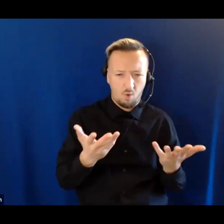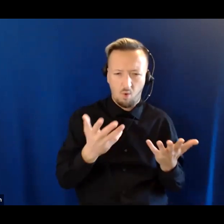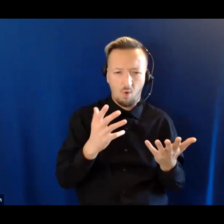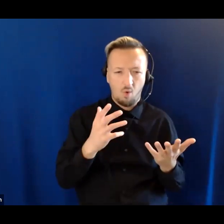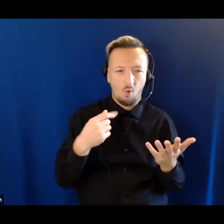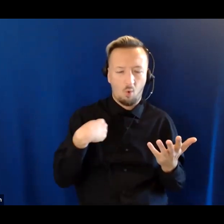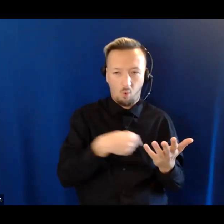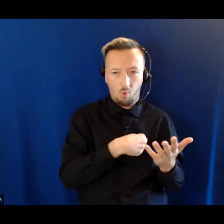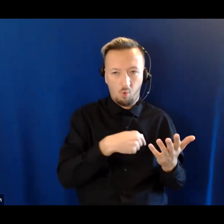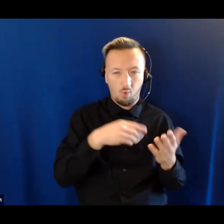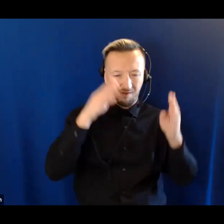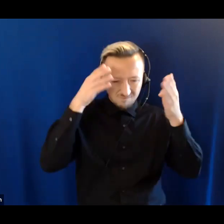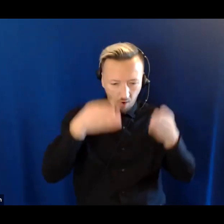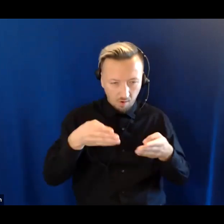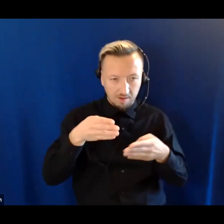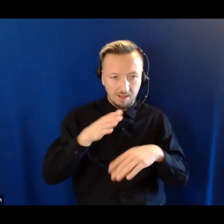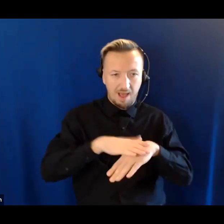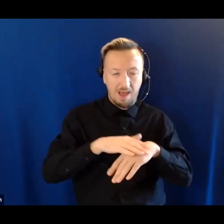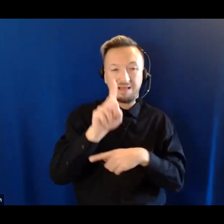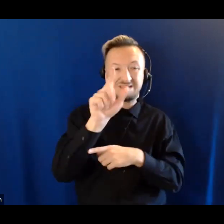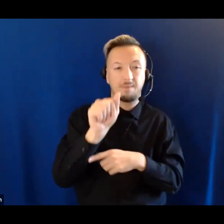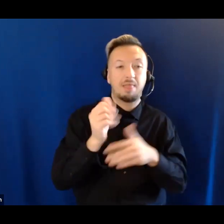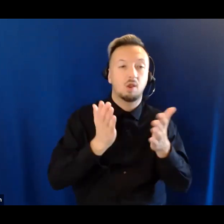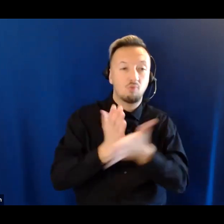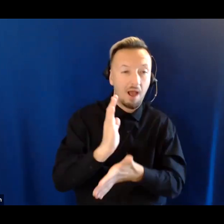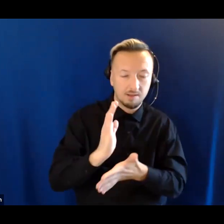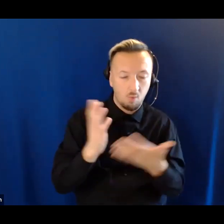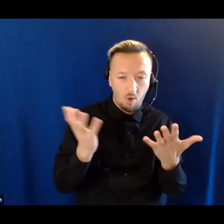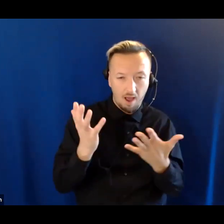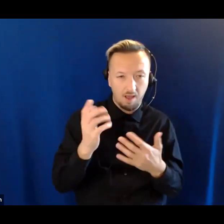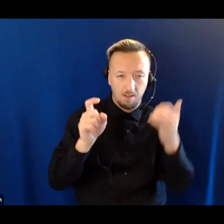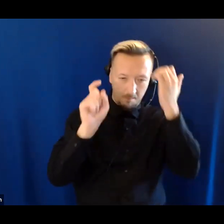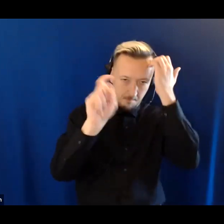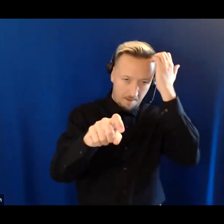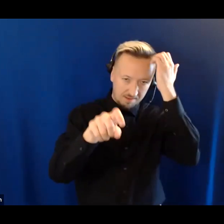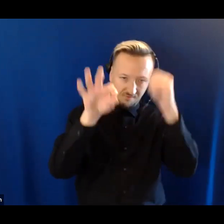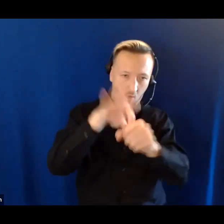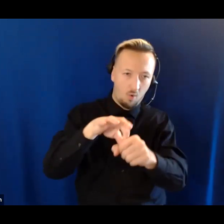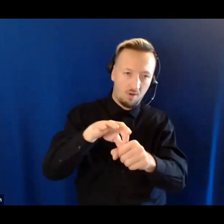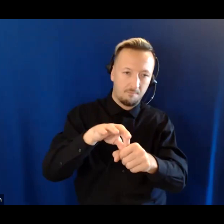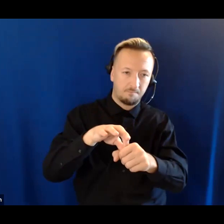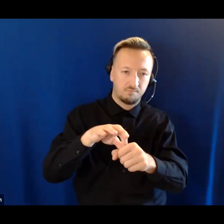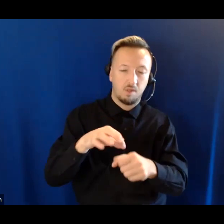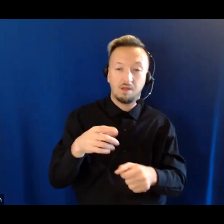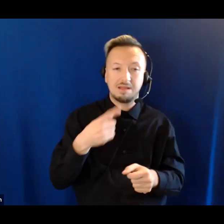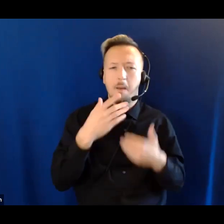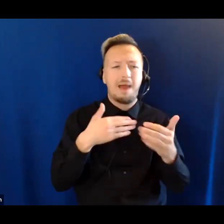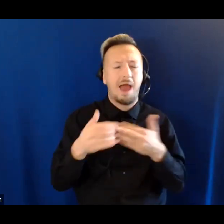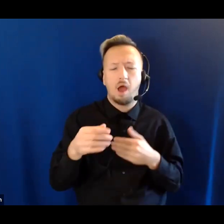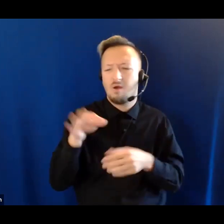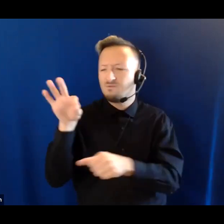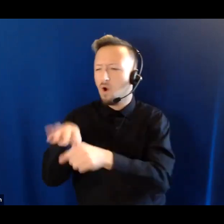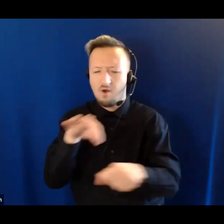The messaging from the disability rights movement to me has always been just vote. And we don't care who you vote for. We just